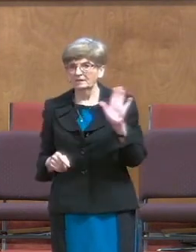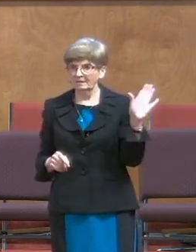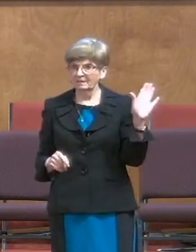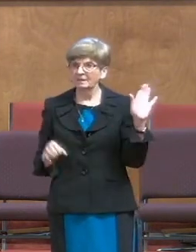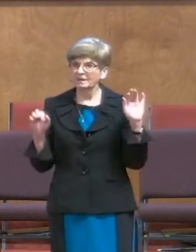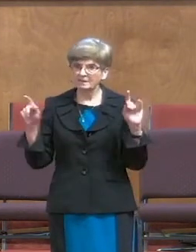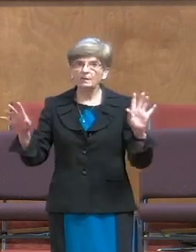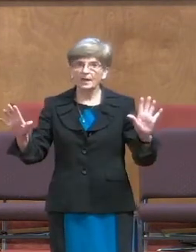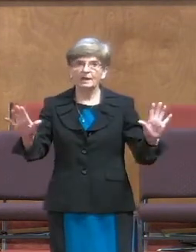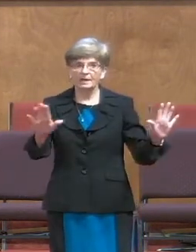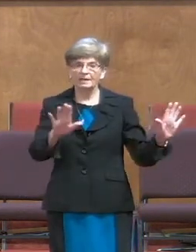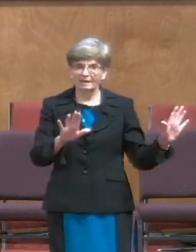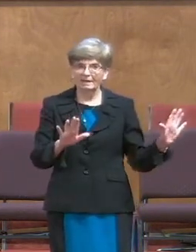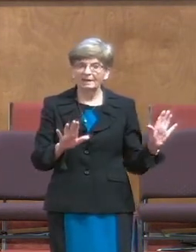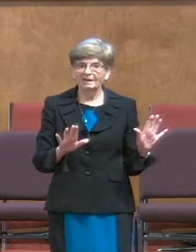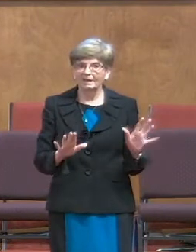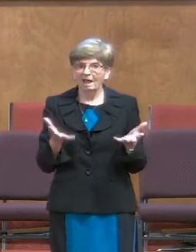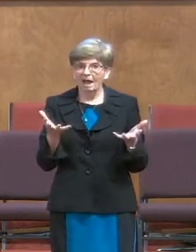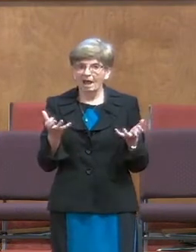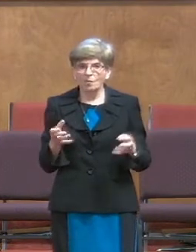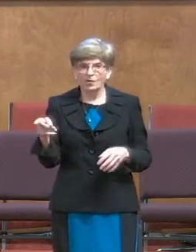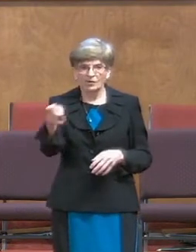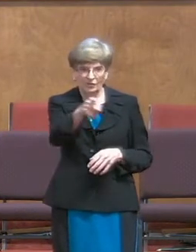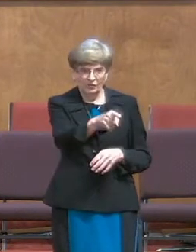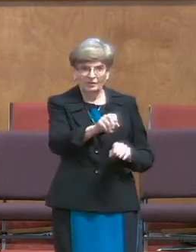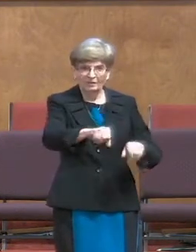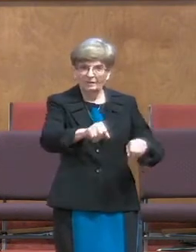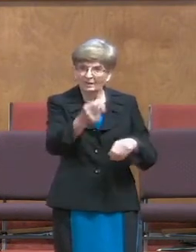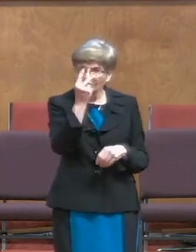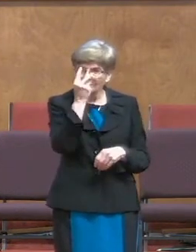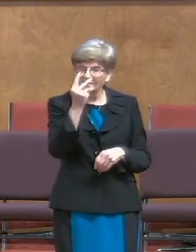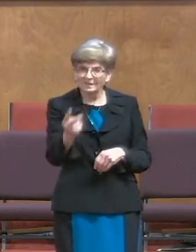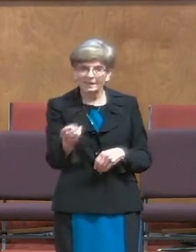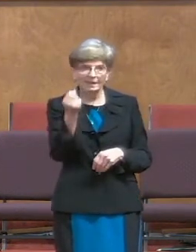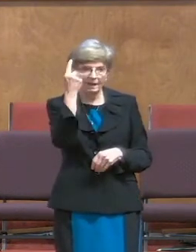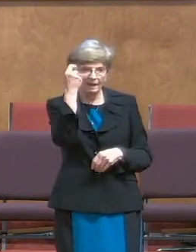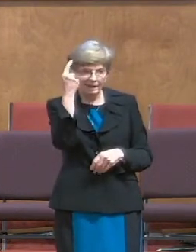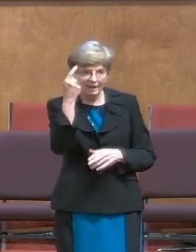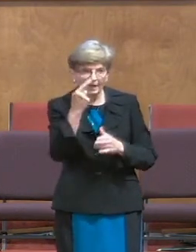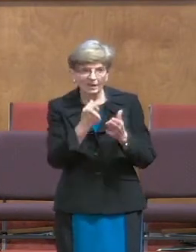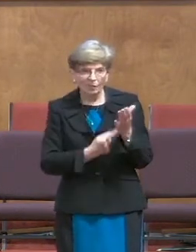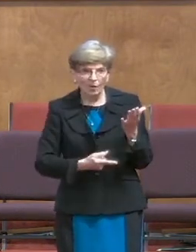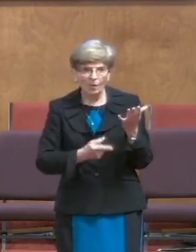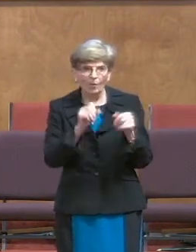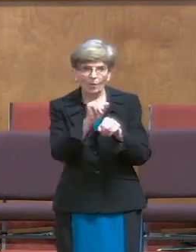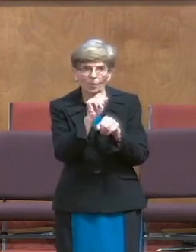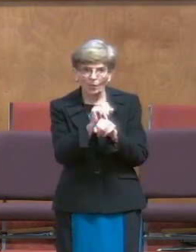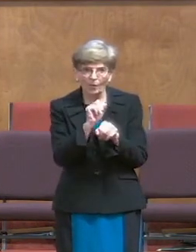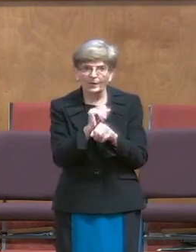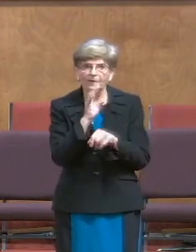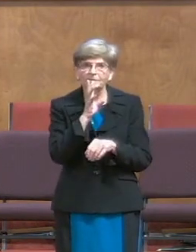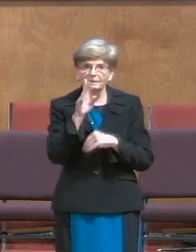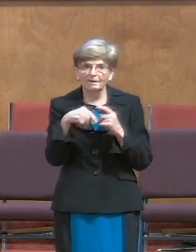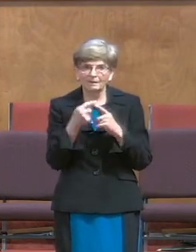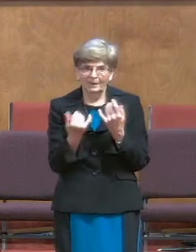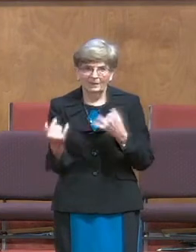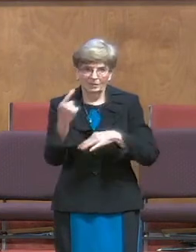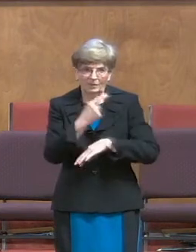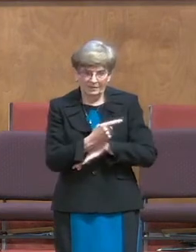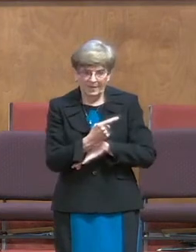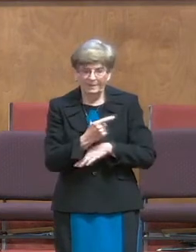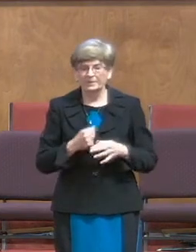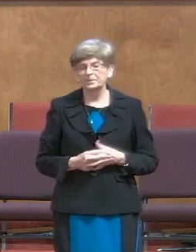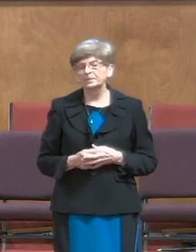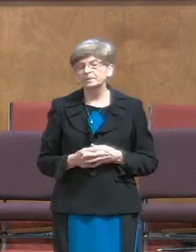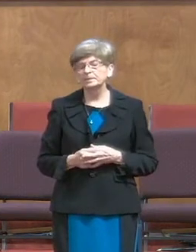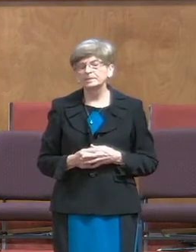okay. I just want us to be able to see what it is that we're dealing with today, because I want you to understand where we're going to go, okay?